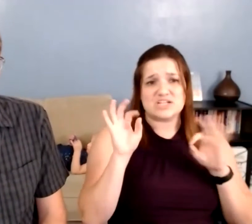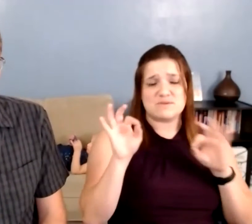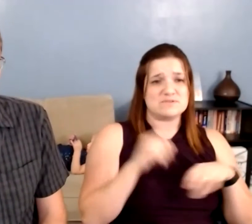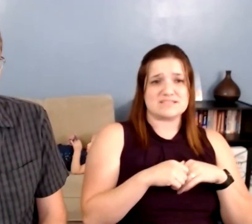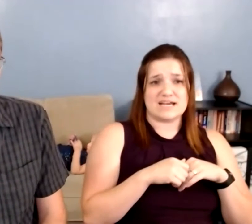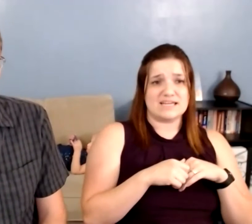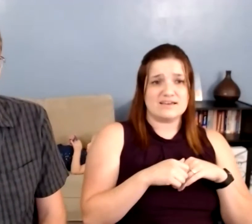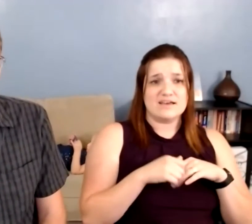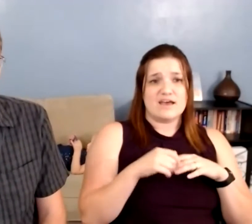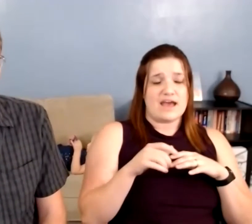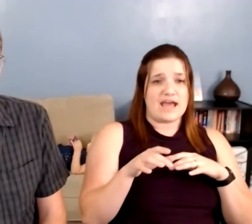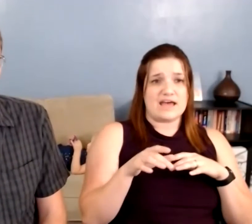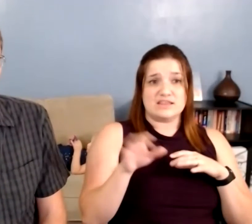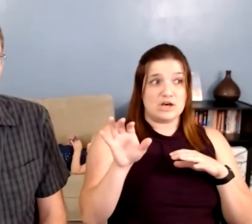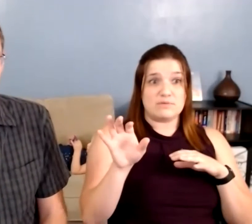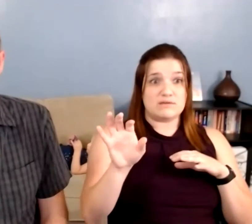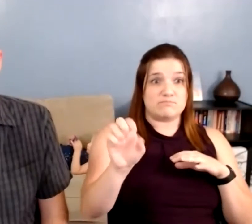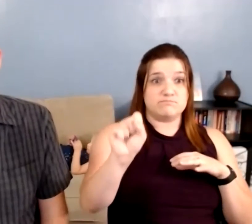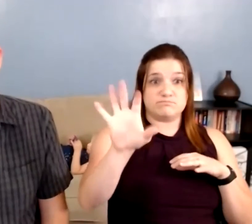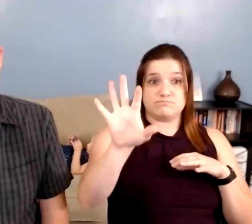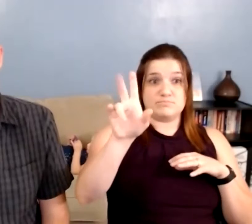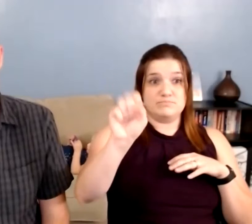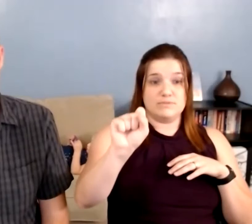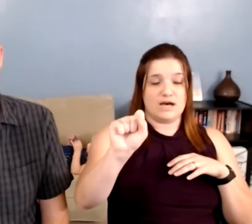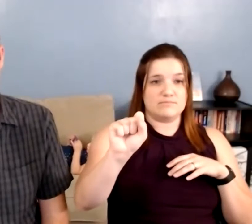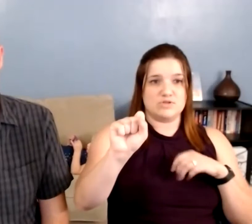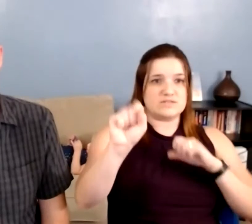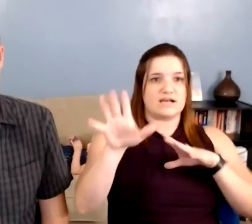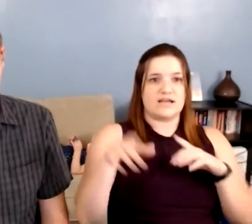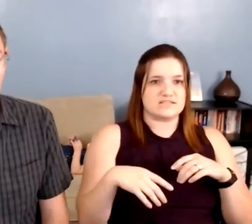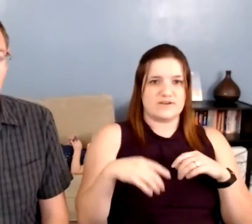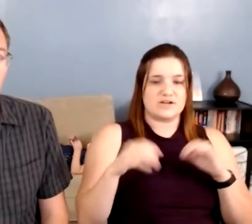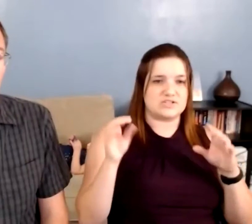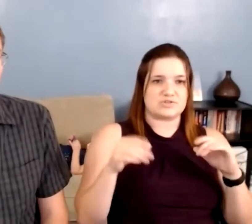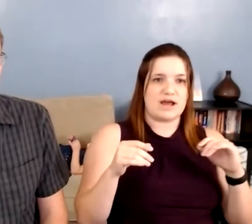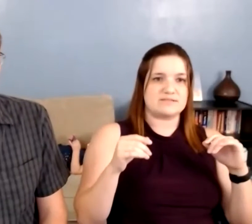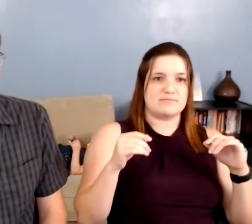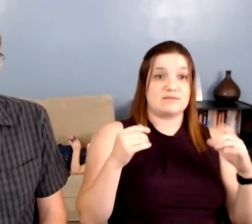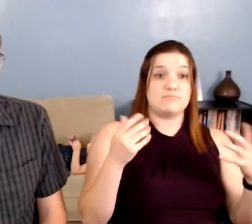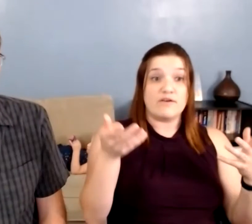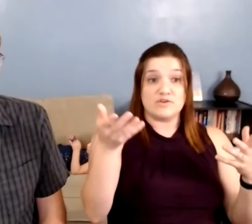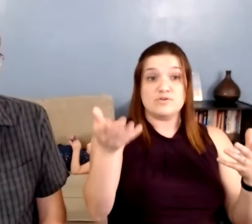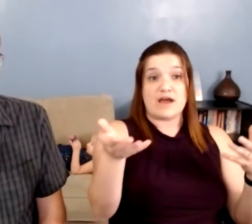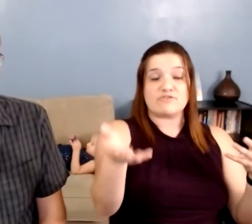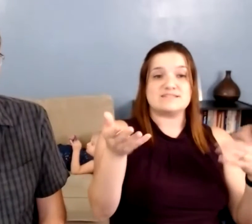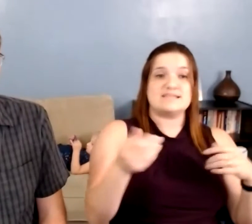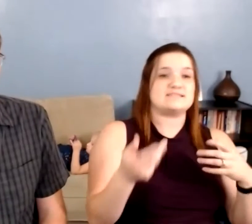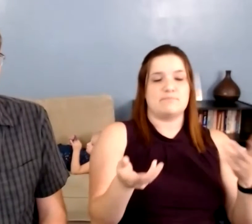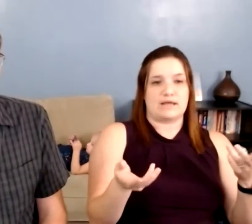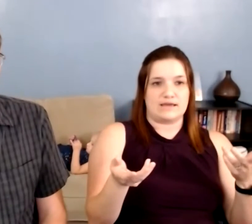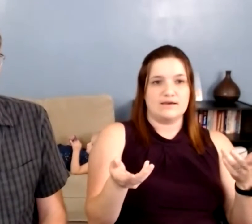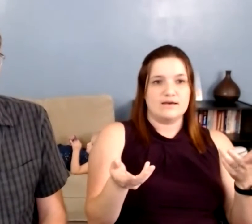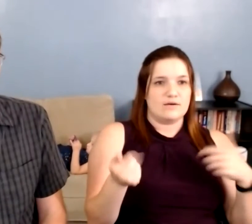You'll catch people signing, and they'll be using a classifier to describe something. If you ever